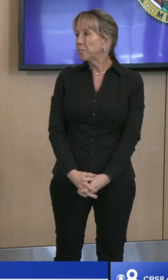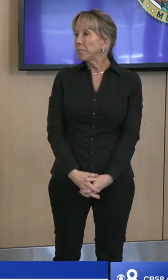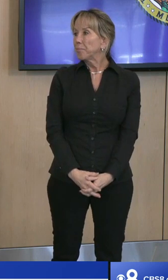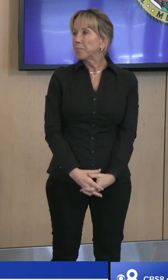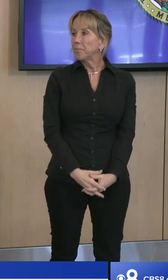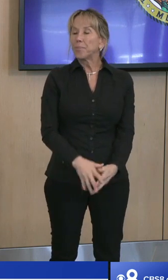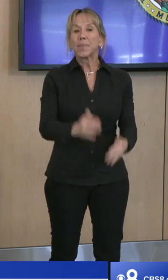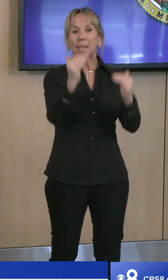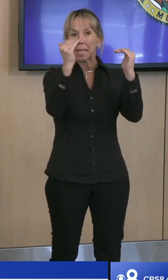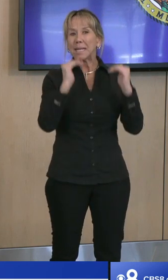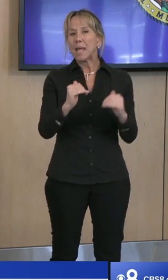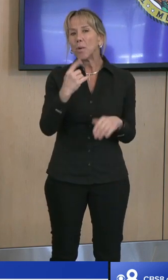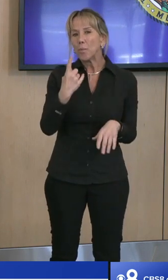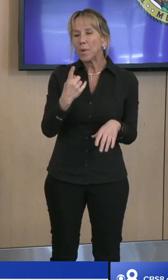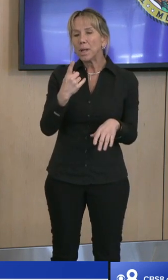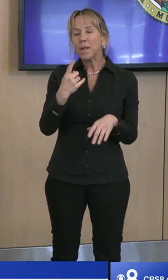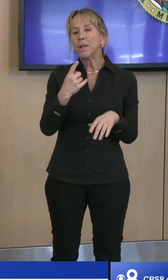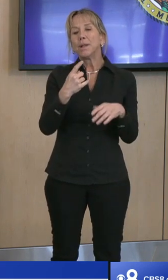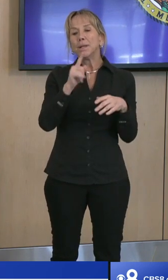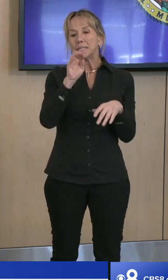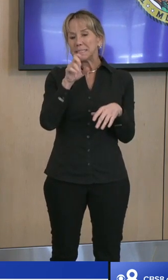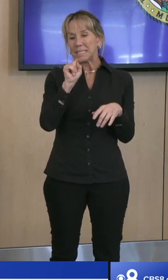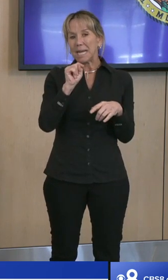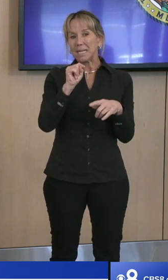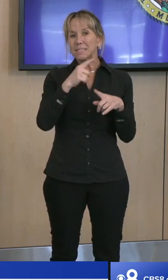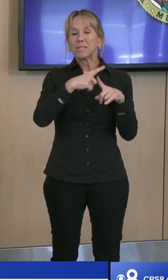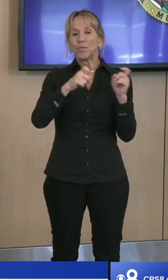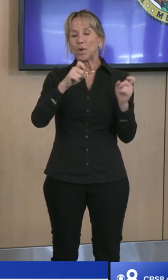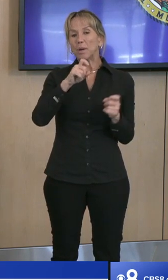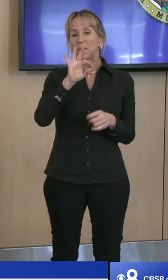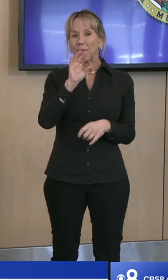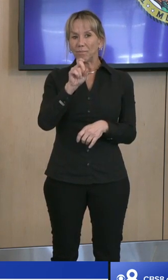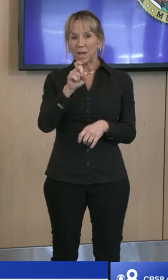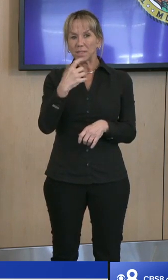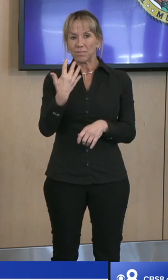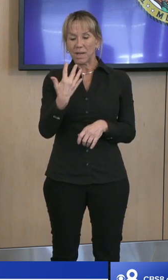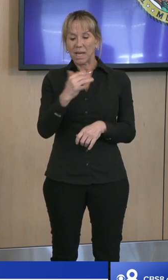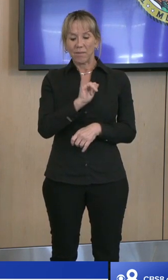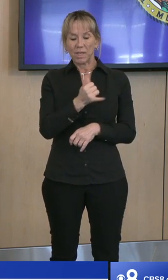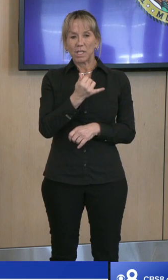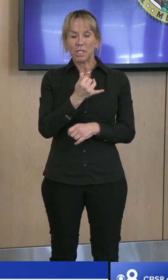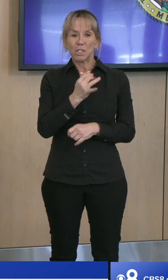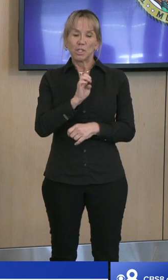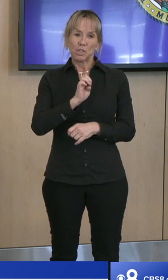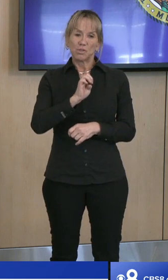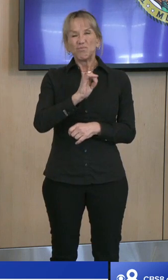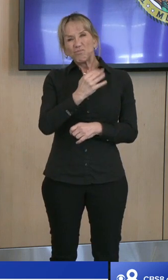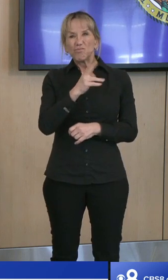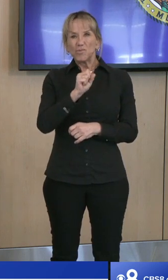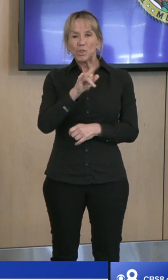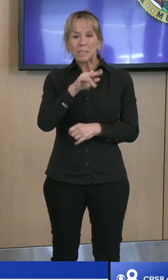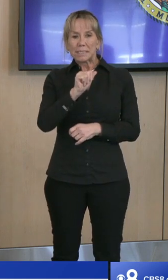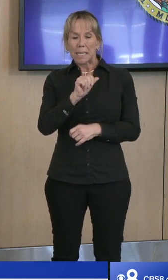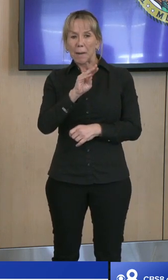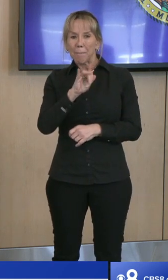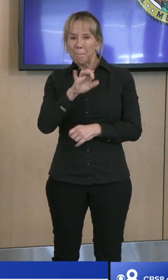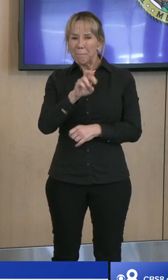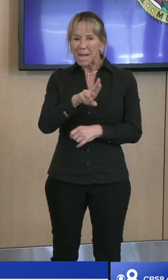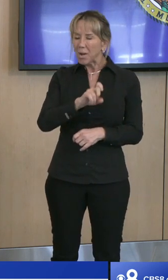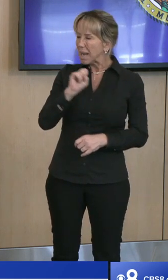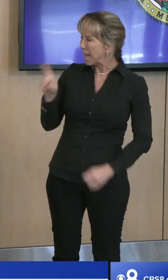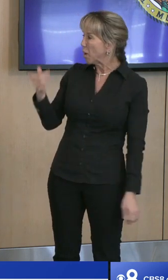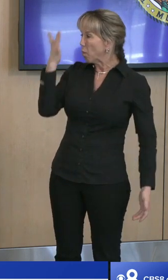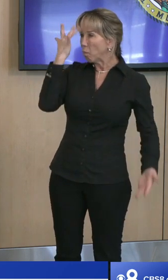can be answered by you as well. It's from Justina Myers from Fox 5. Why did this face mask request take so long?